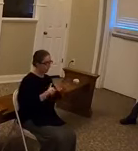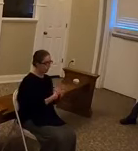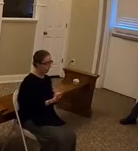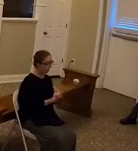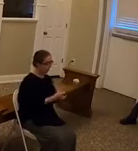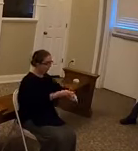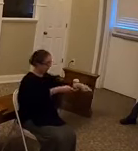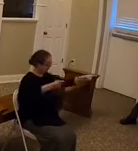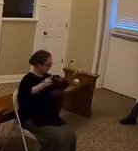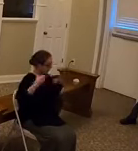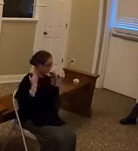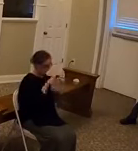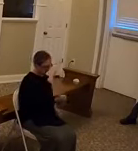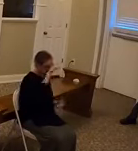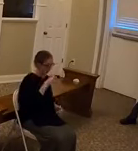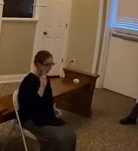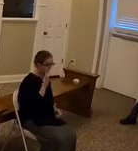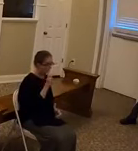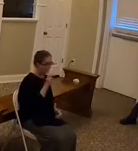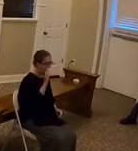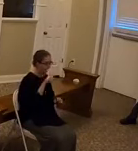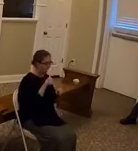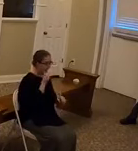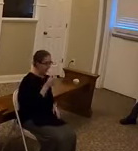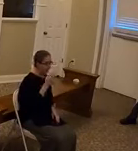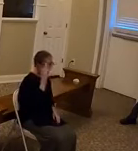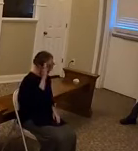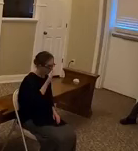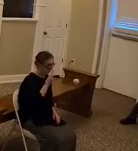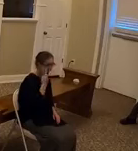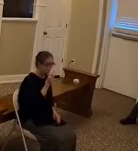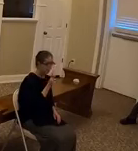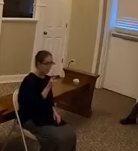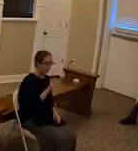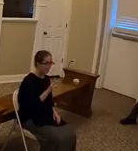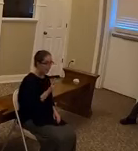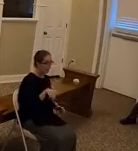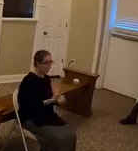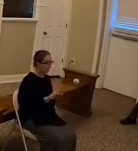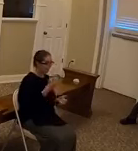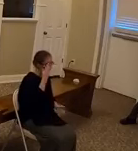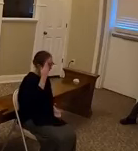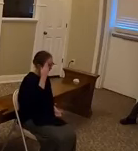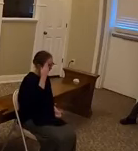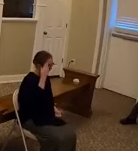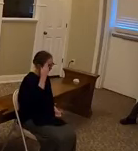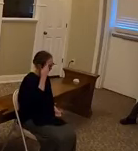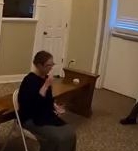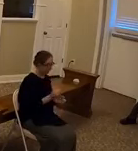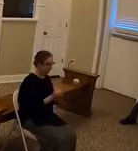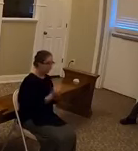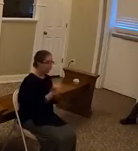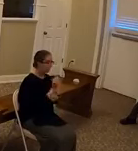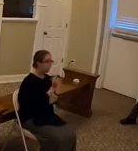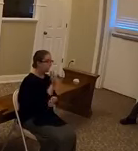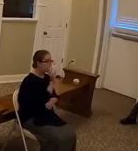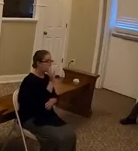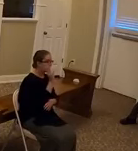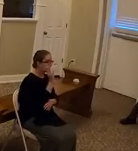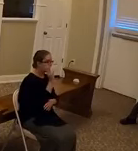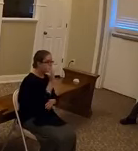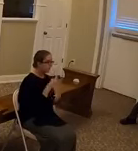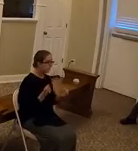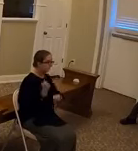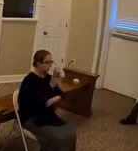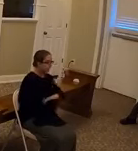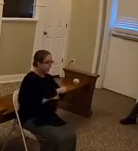those around him. He had never seen them. He didn't know what they looked like. All he knew was that when he grew up,